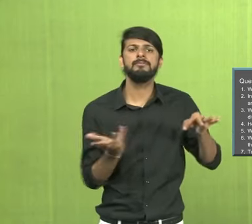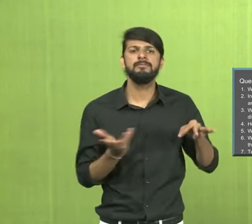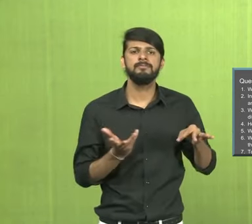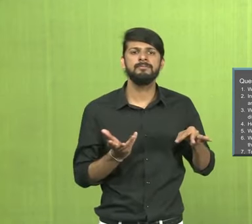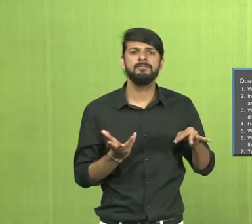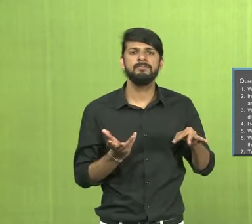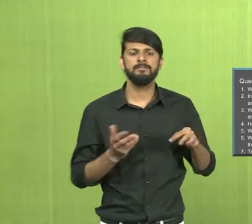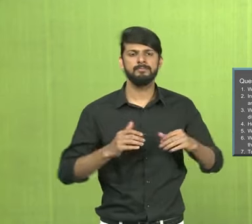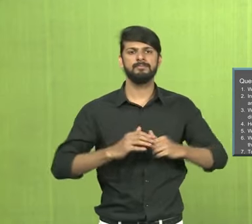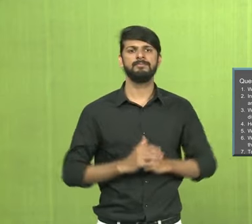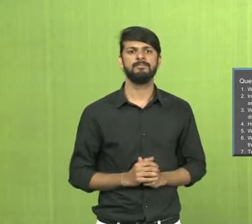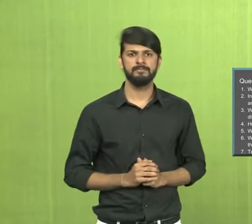in black?